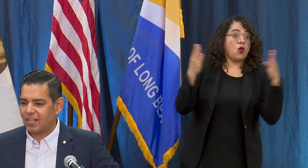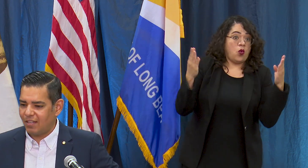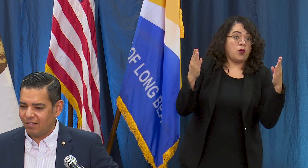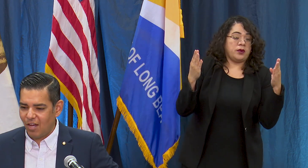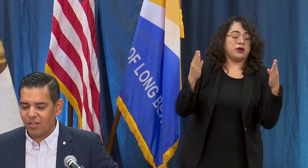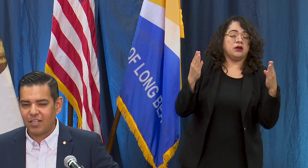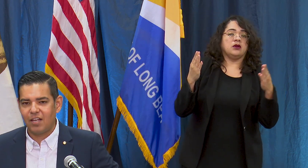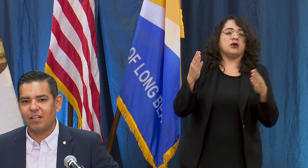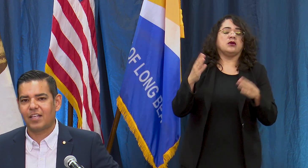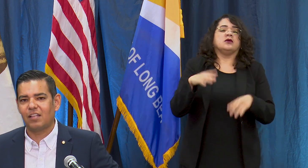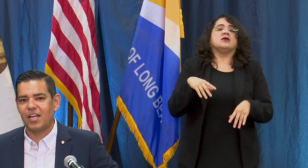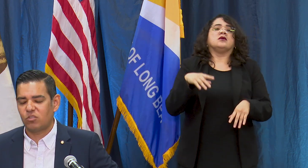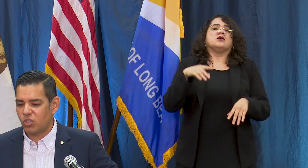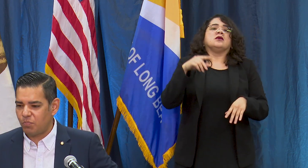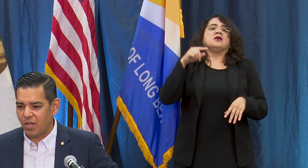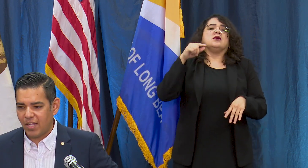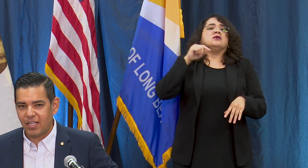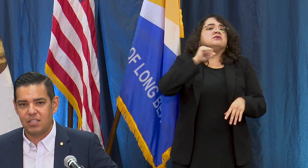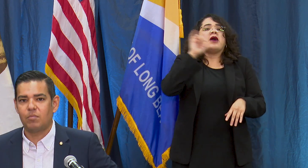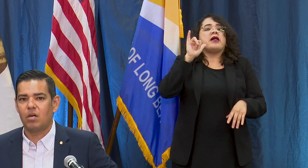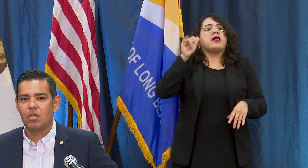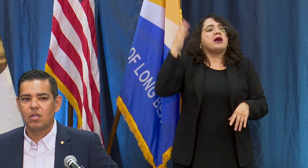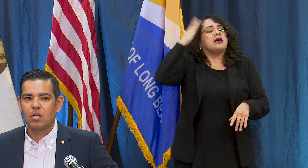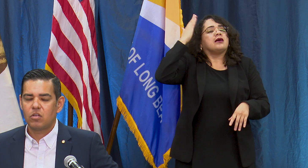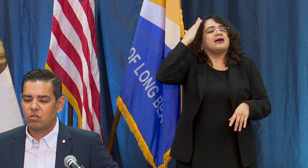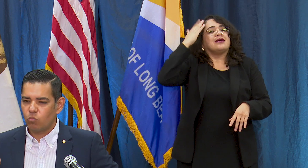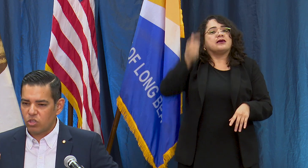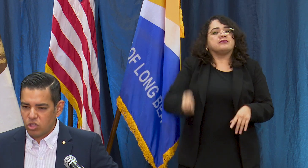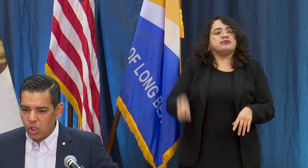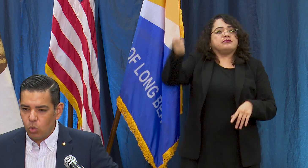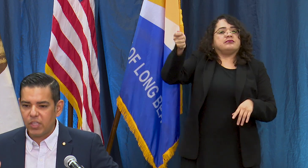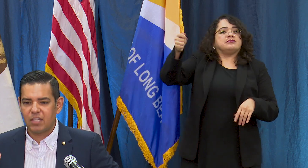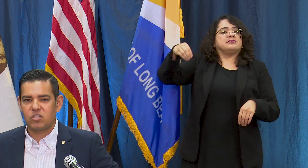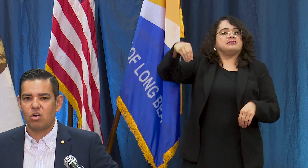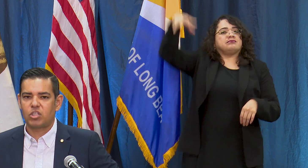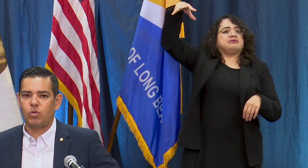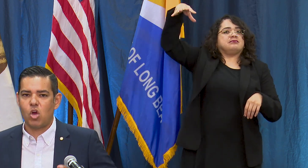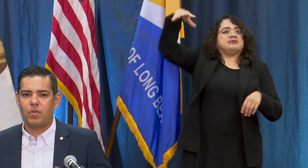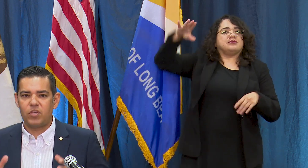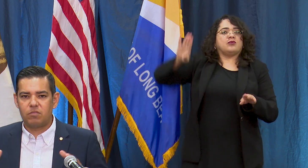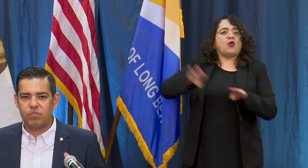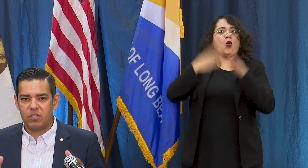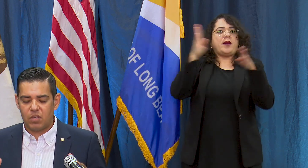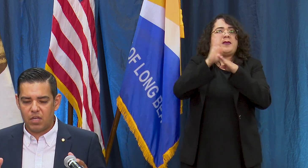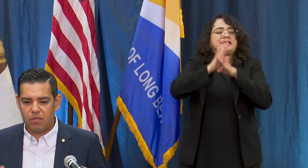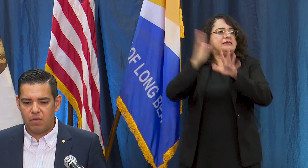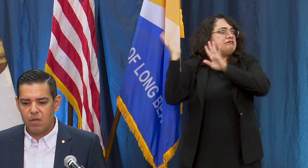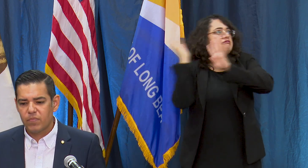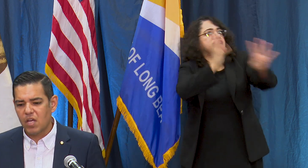before, not like a light switch, but like a dimmer. We're slowly going to start to reopen these